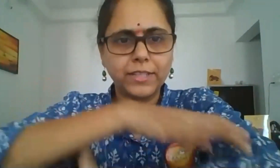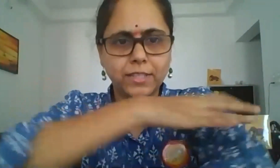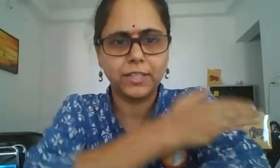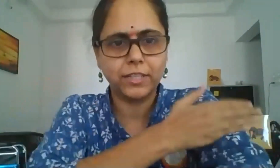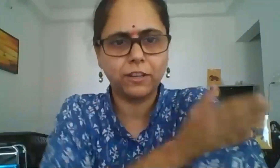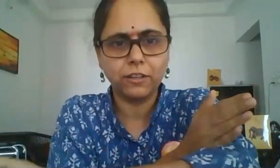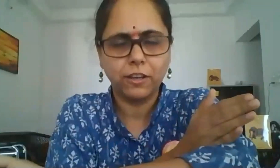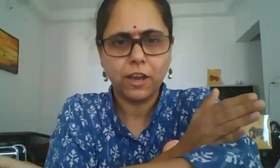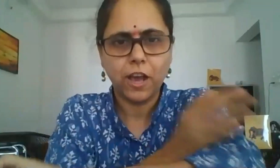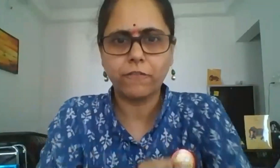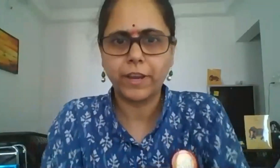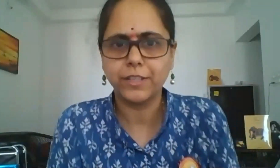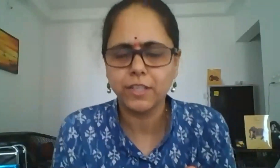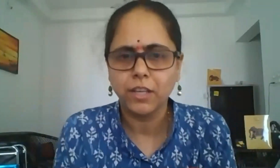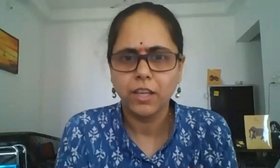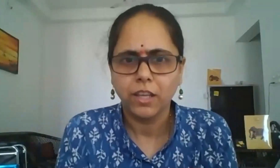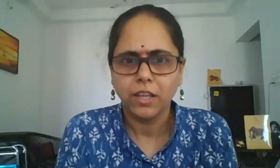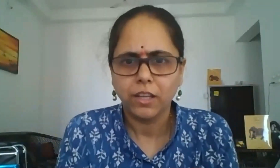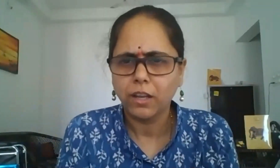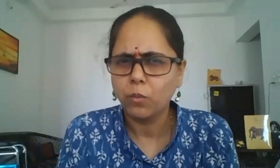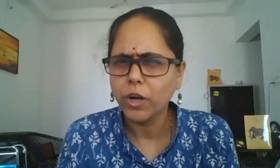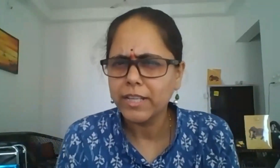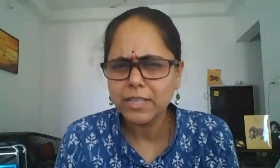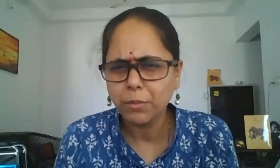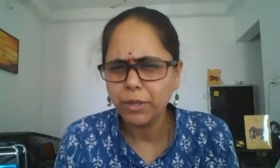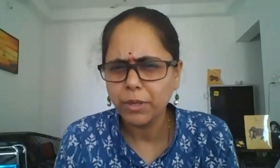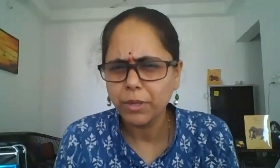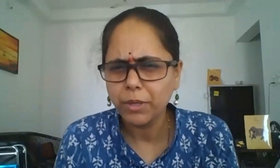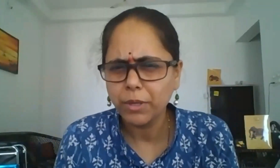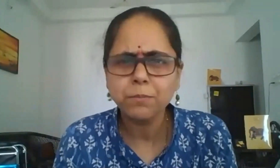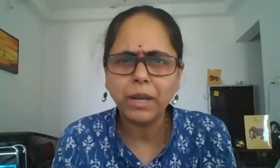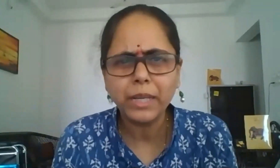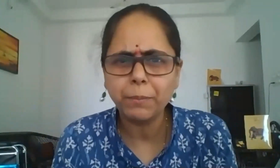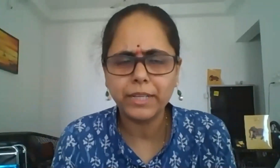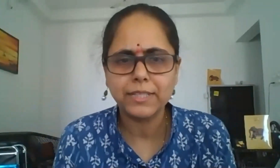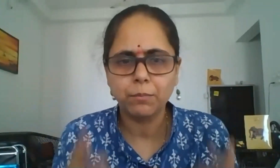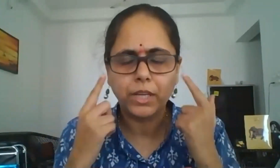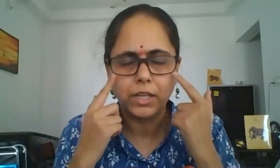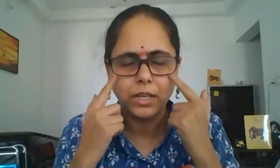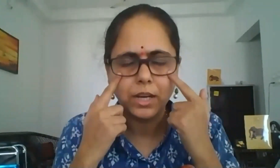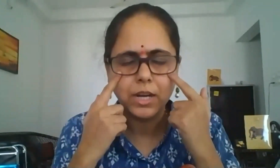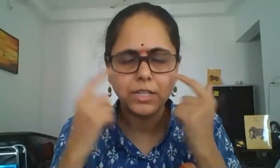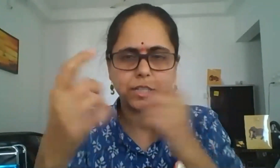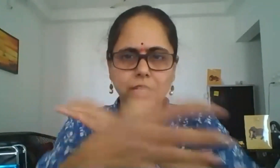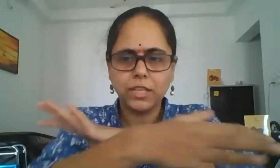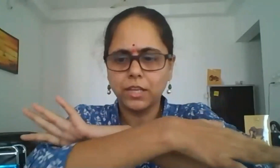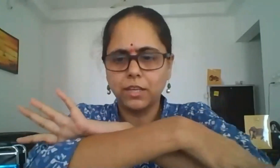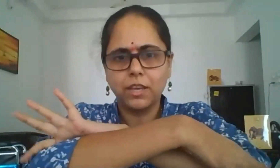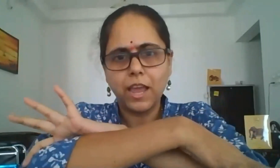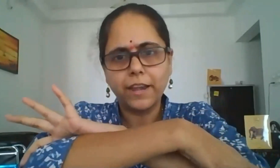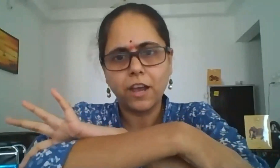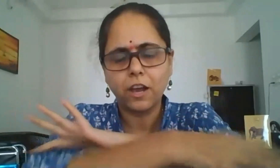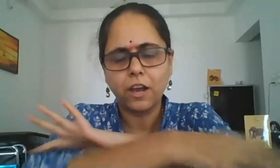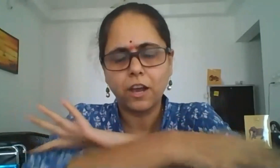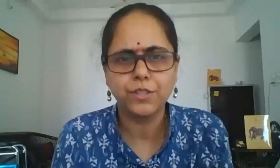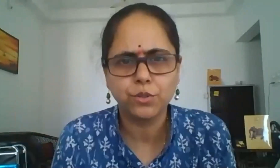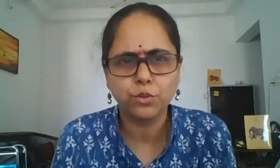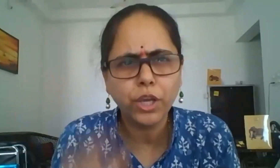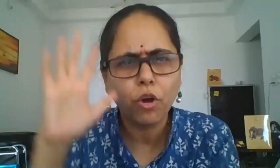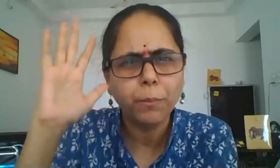till here, half hands. Now what disability? He has multiple disability. Can't see and half hands. So he called me